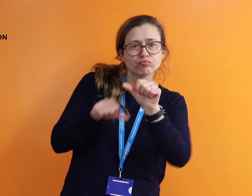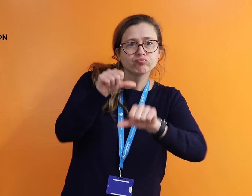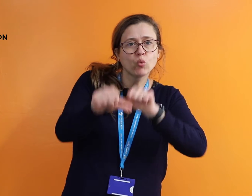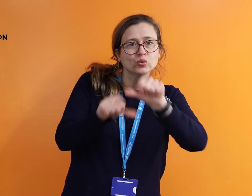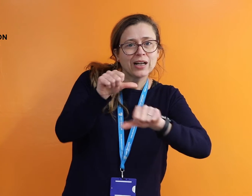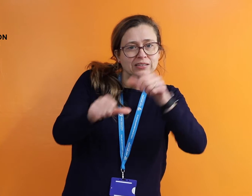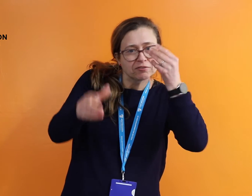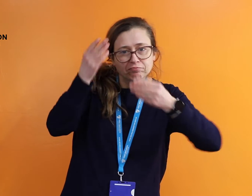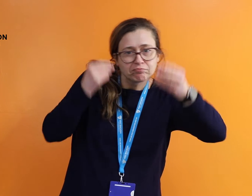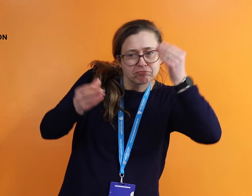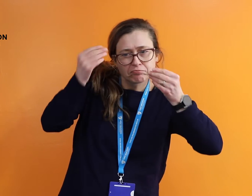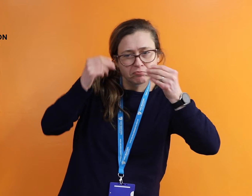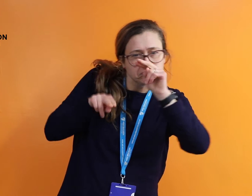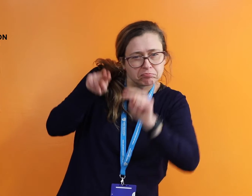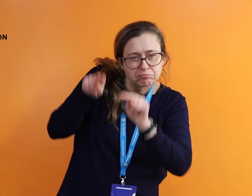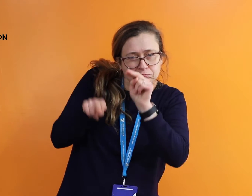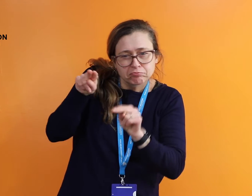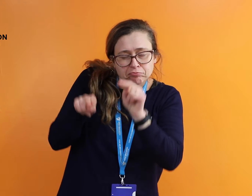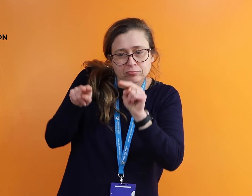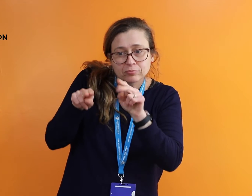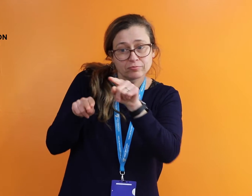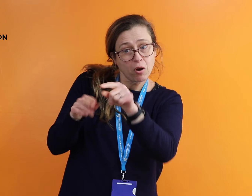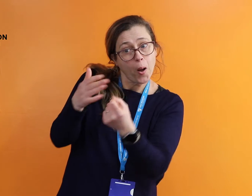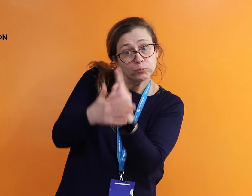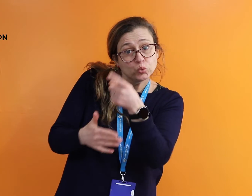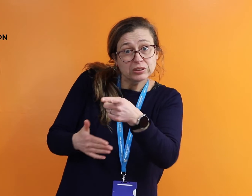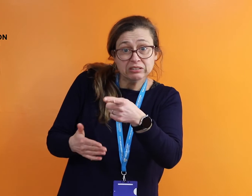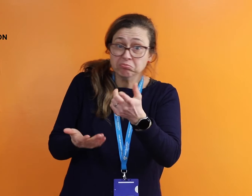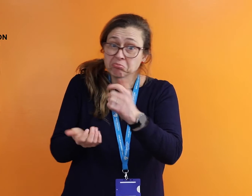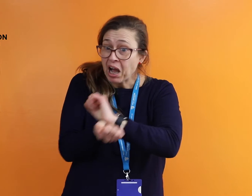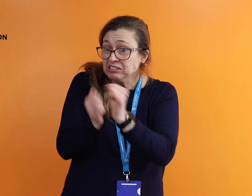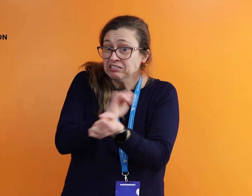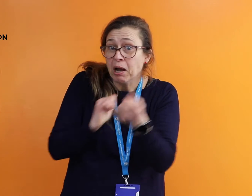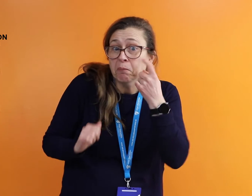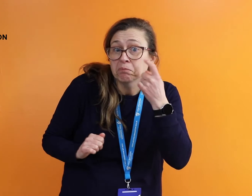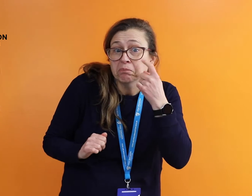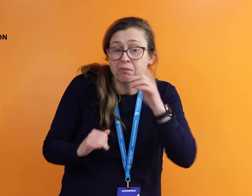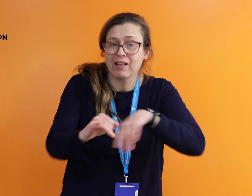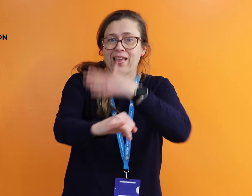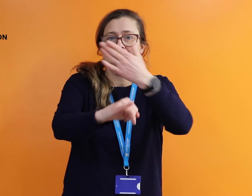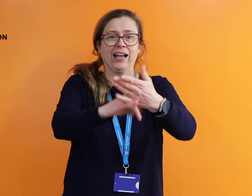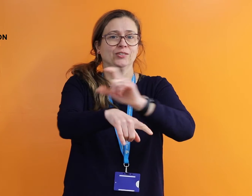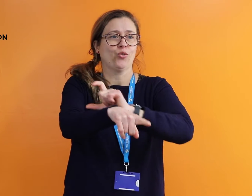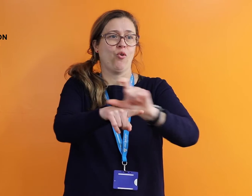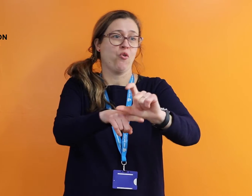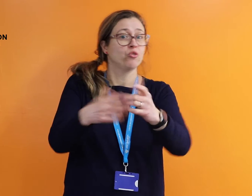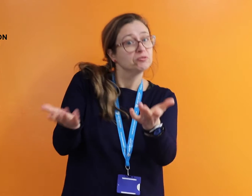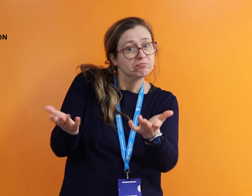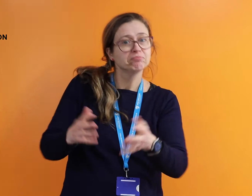So the tutor will go through the process and assess you. There's opportunities for exams at the end of the